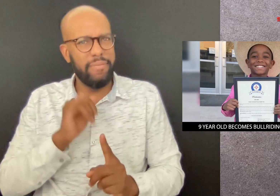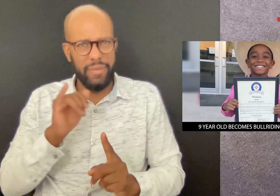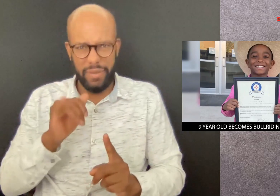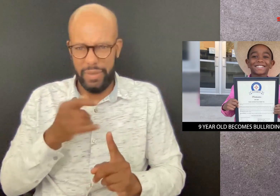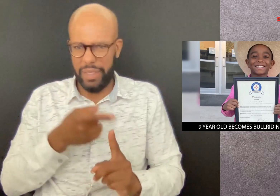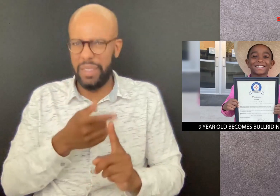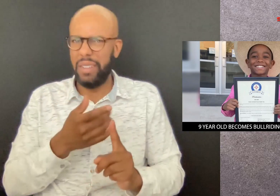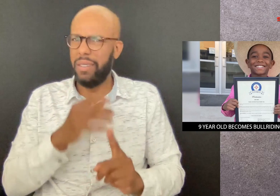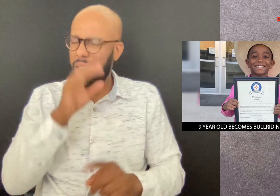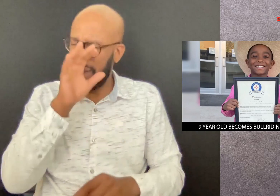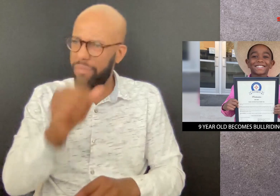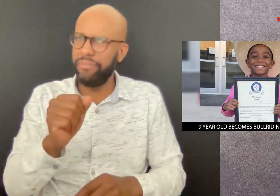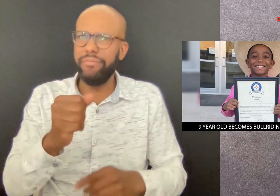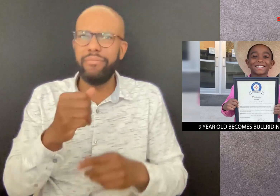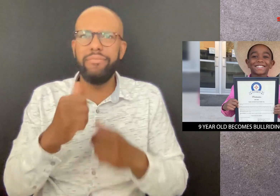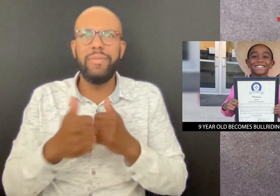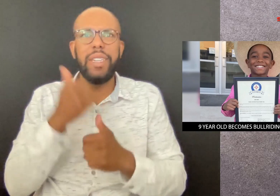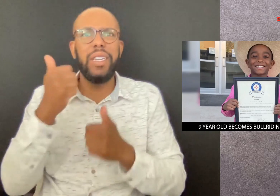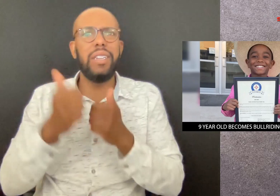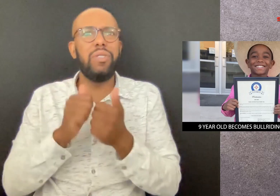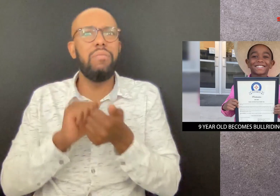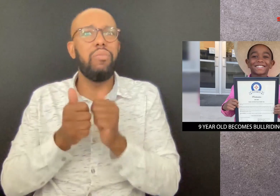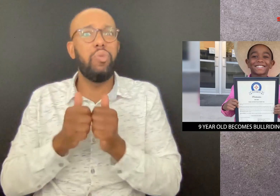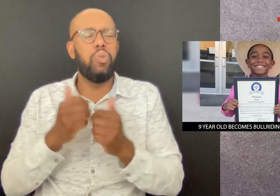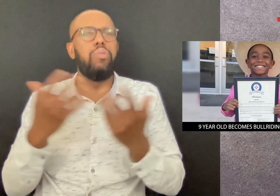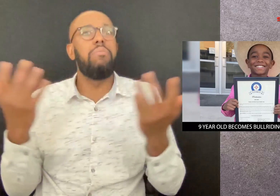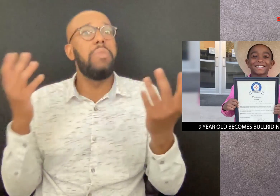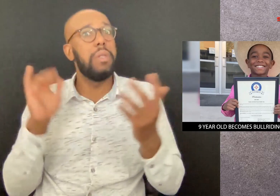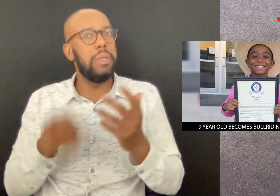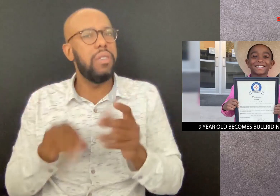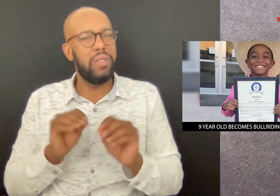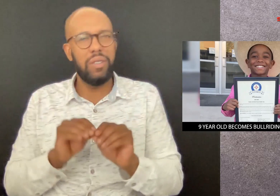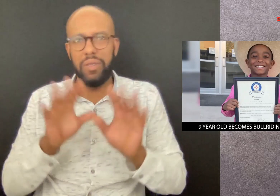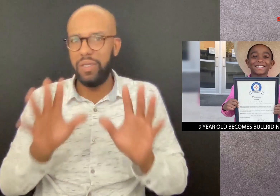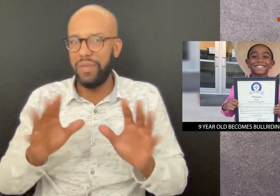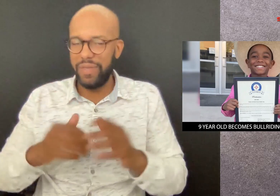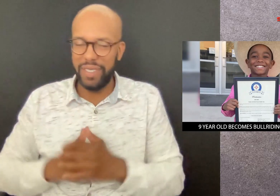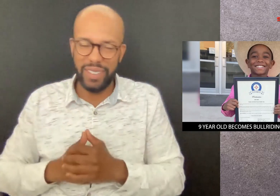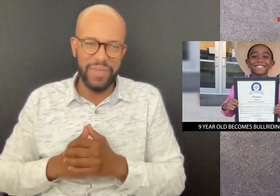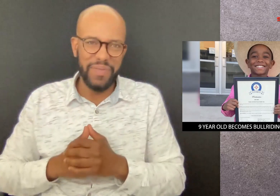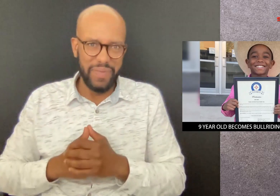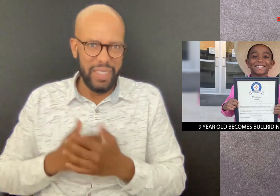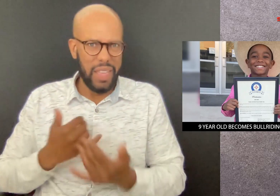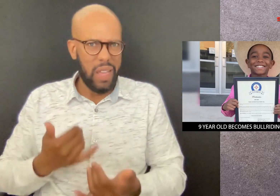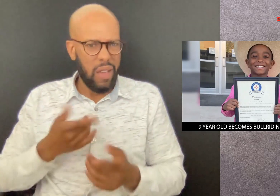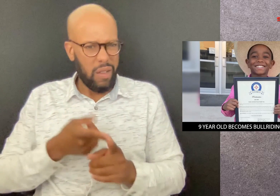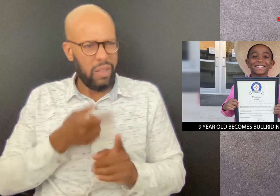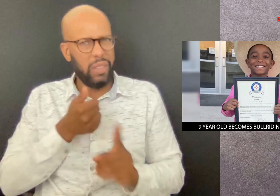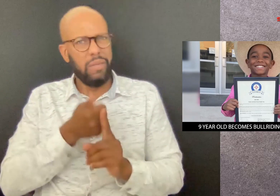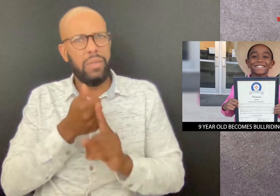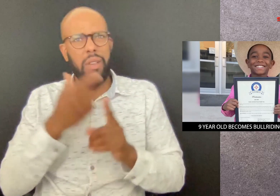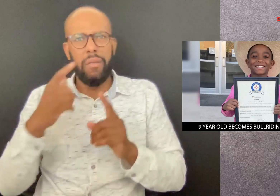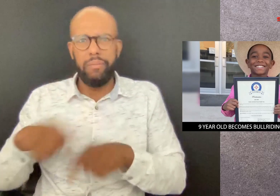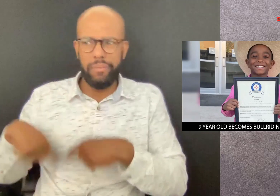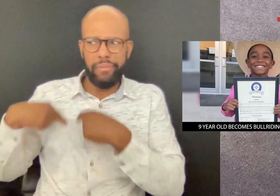he said he likes dangerous sports well that's obvious after training on sheep